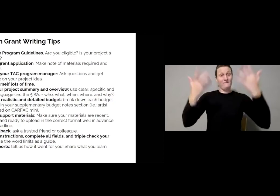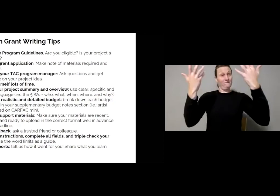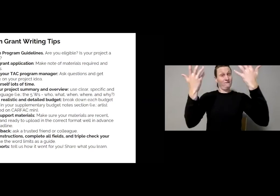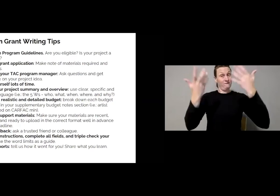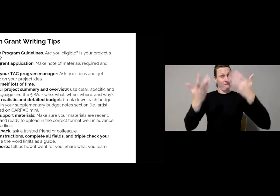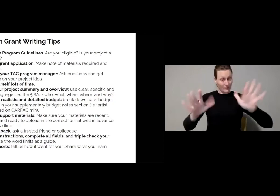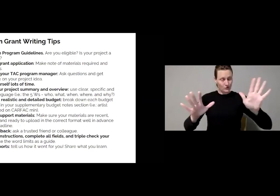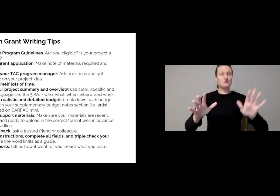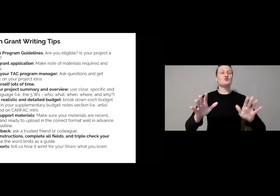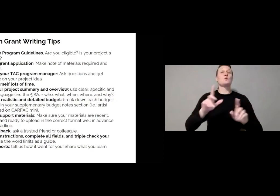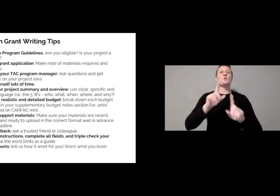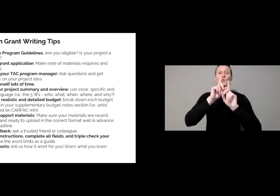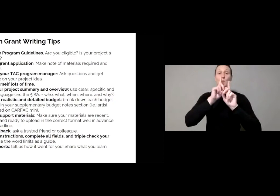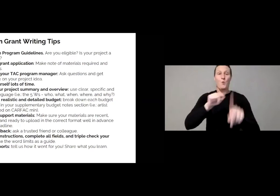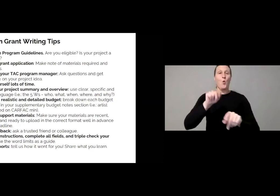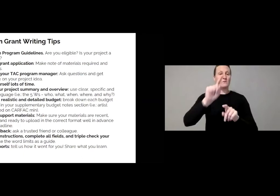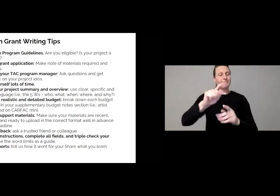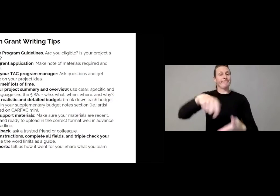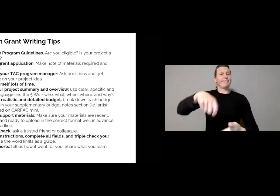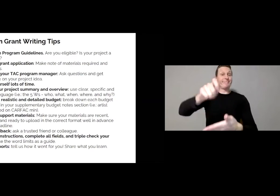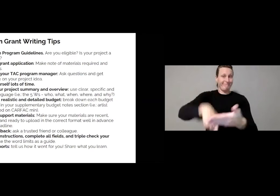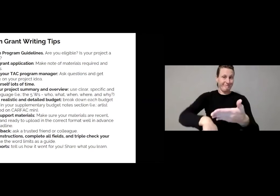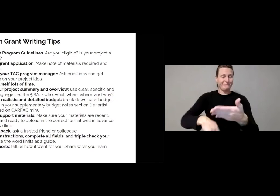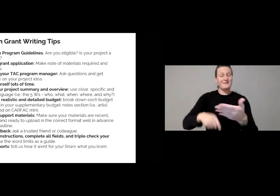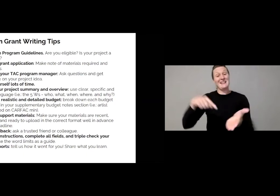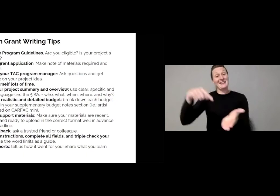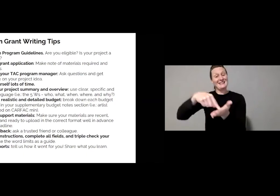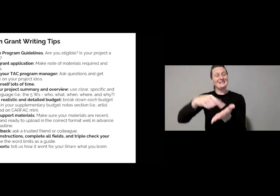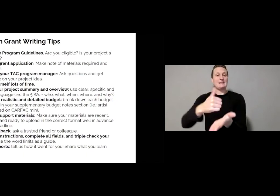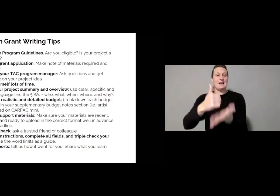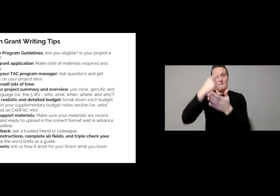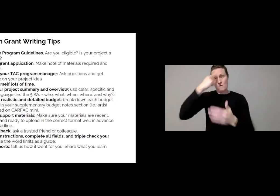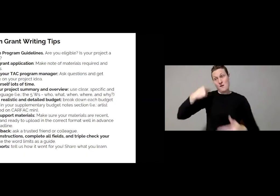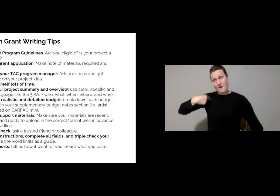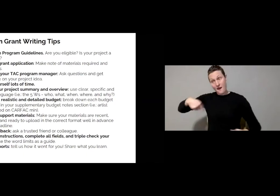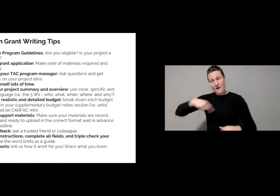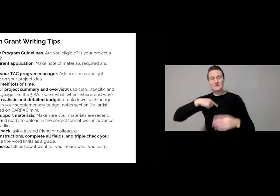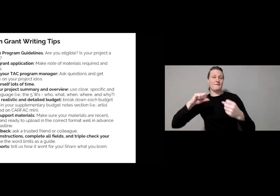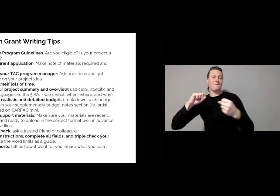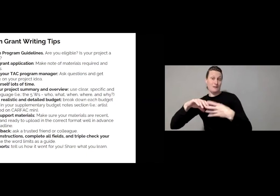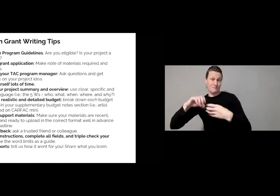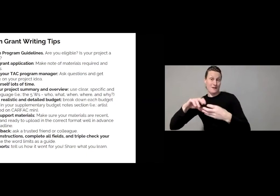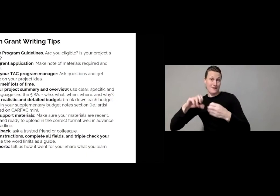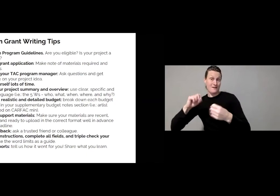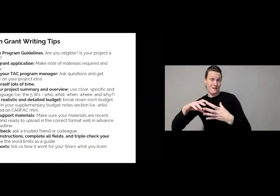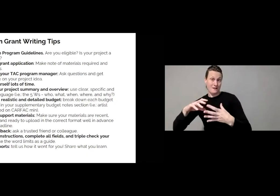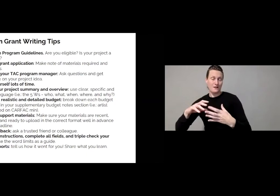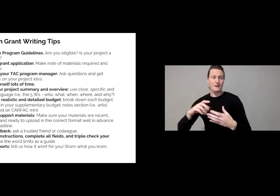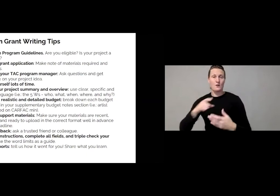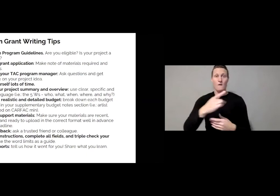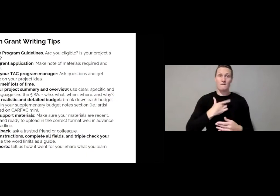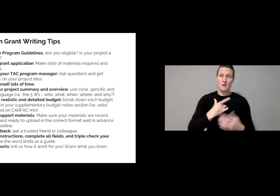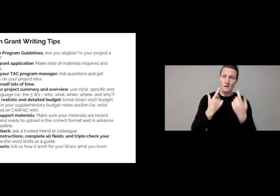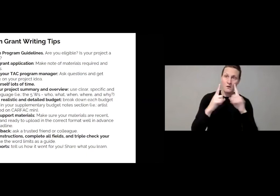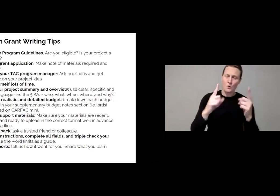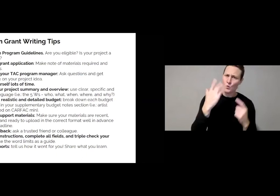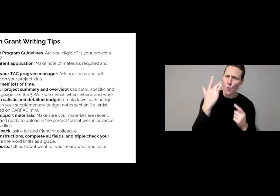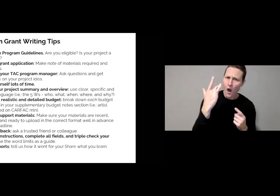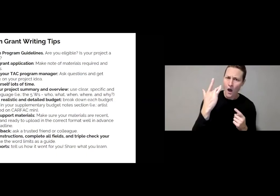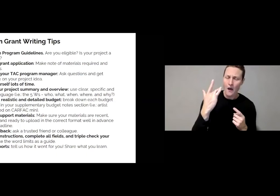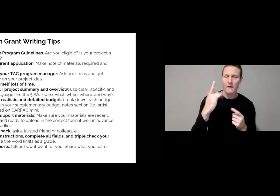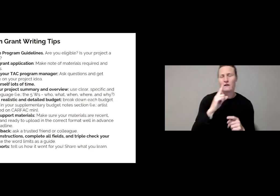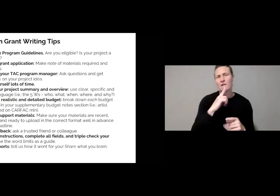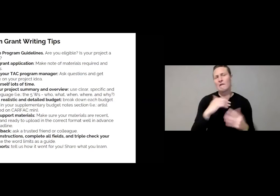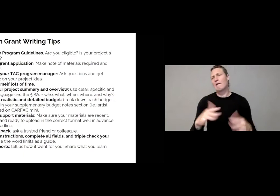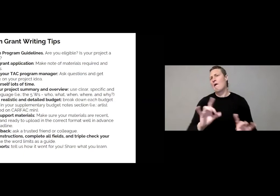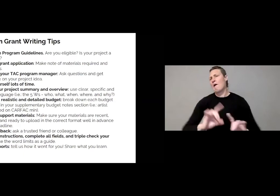went really well? What was a total disaster? It's really helpful for us to know because it helps us sort of redesign our